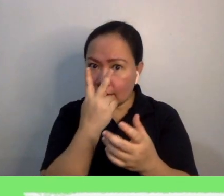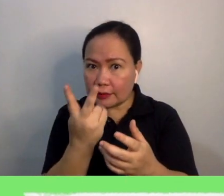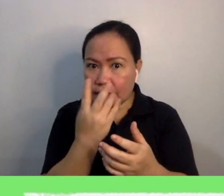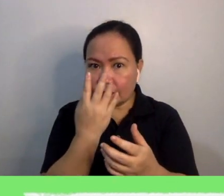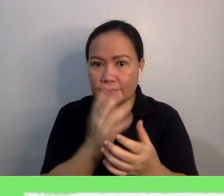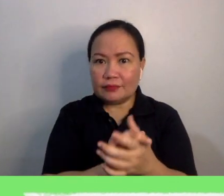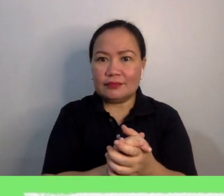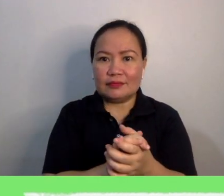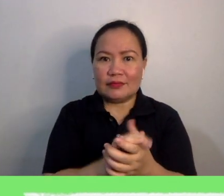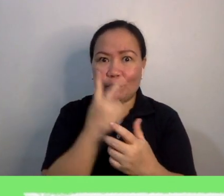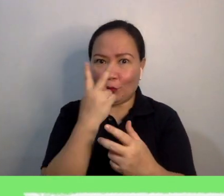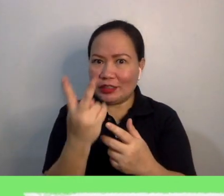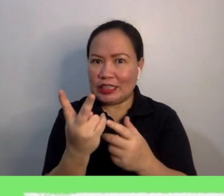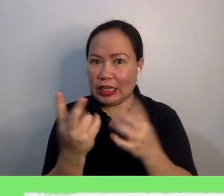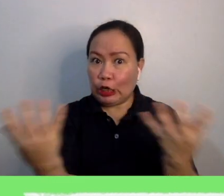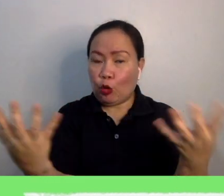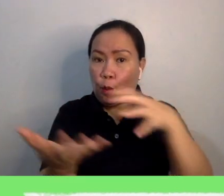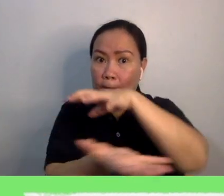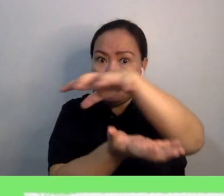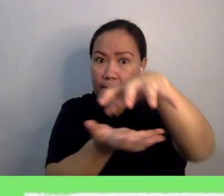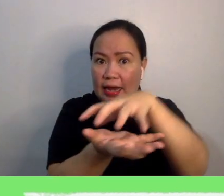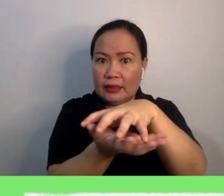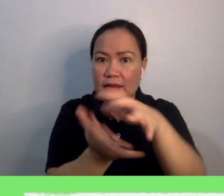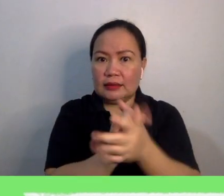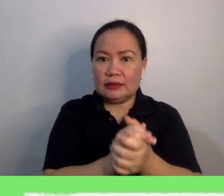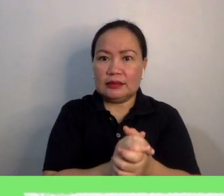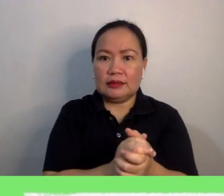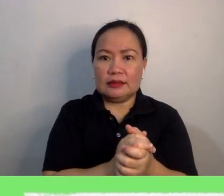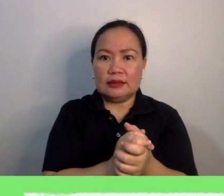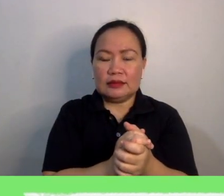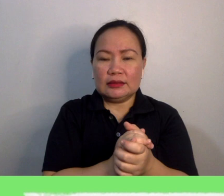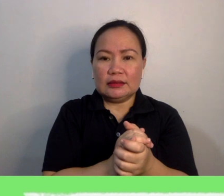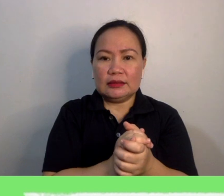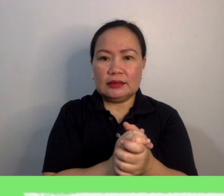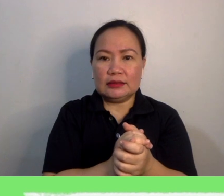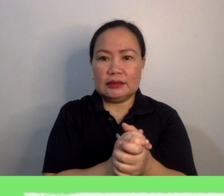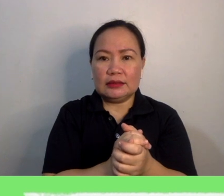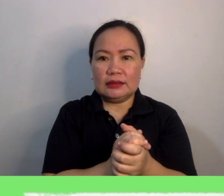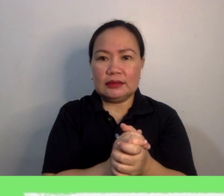ayan, okay, so from here,